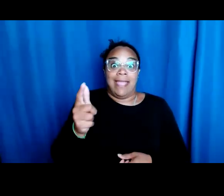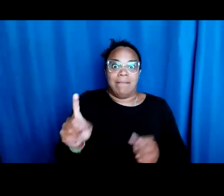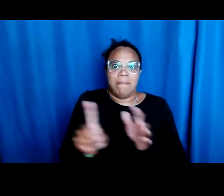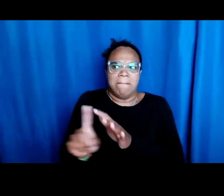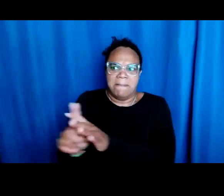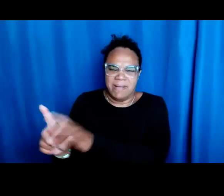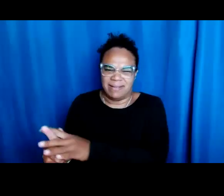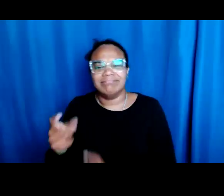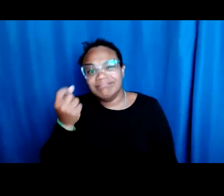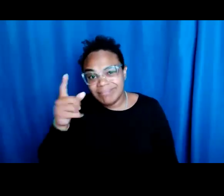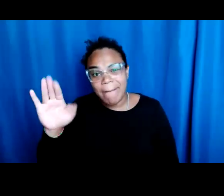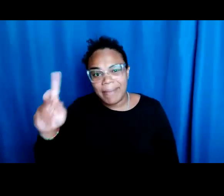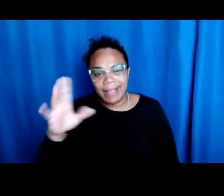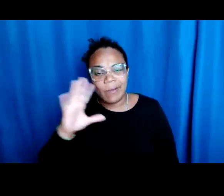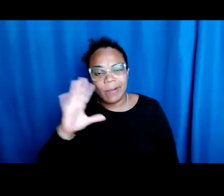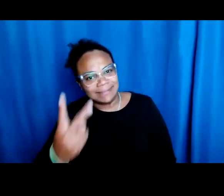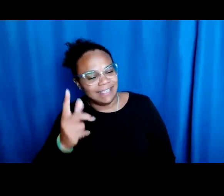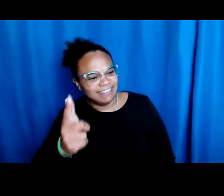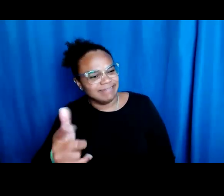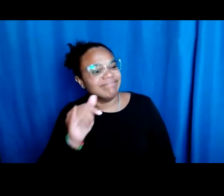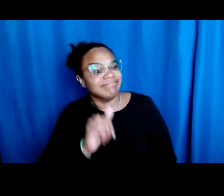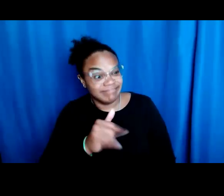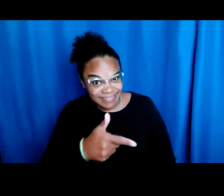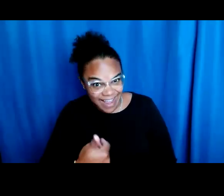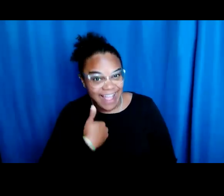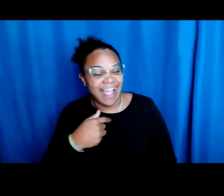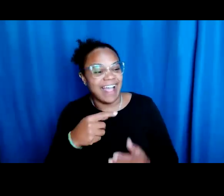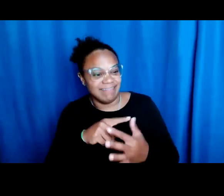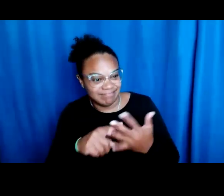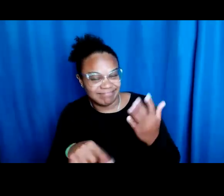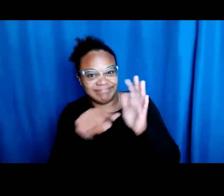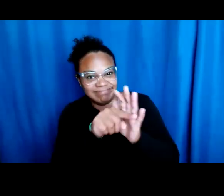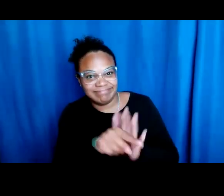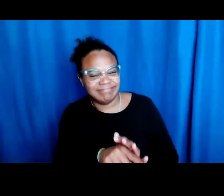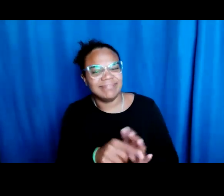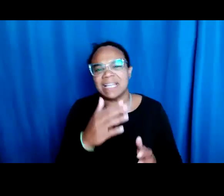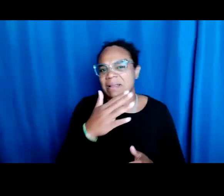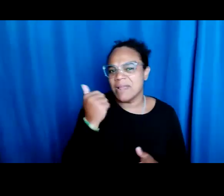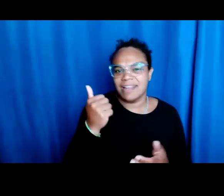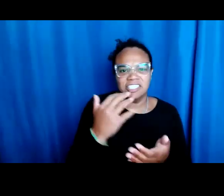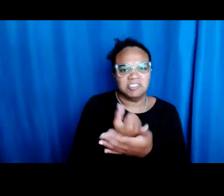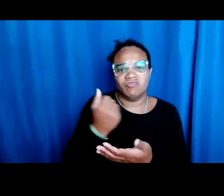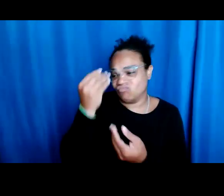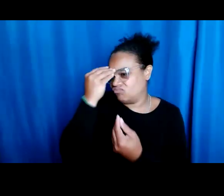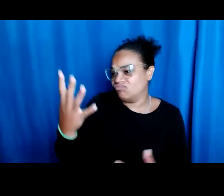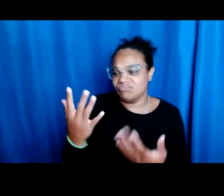skeletons in the closet. So if you have the conversation about your weaknesses now, you can have a conversation